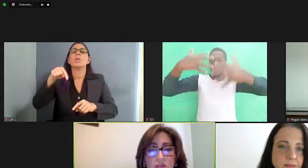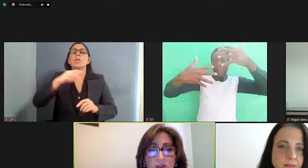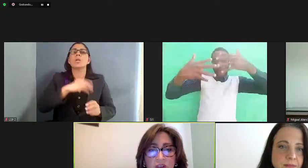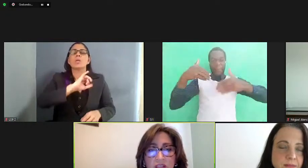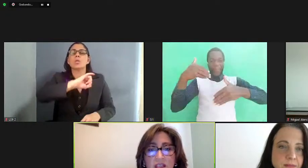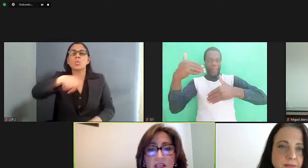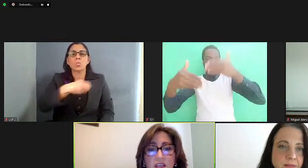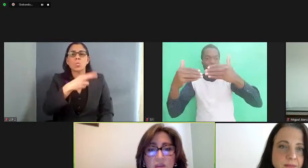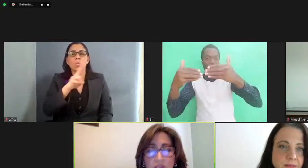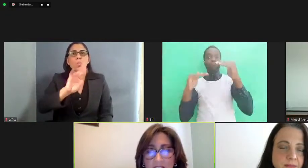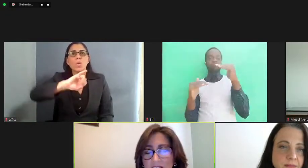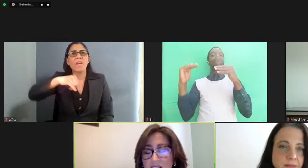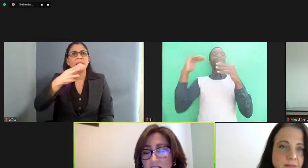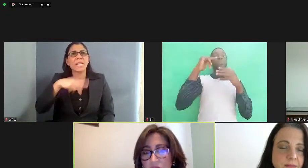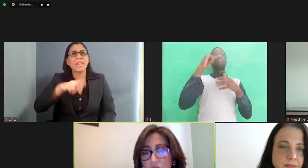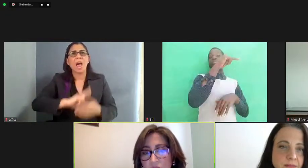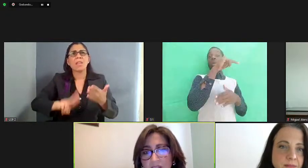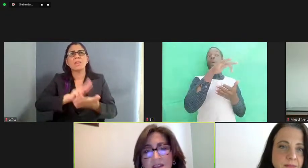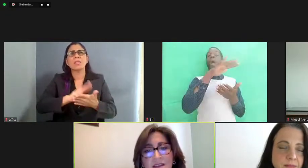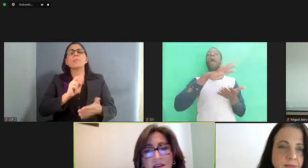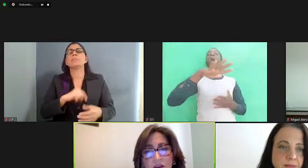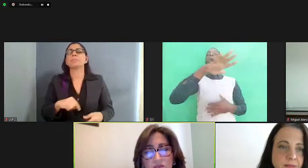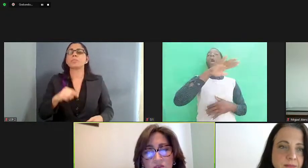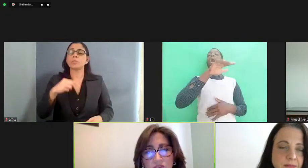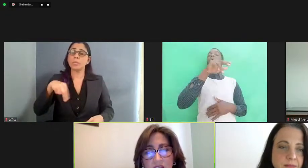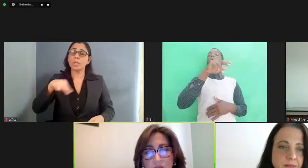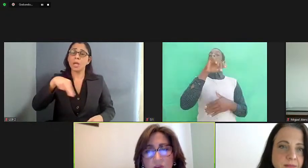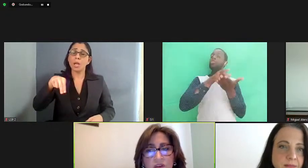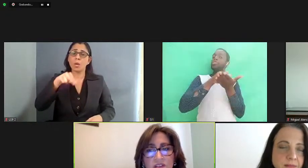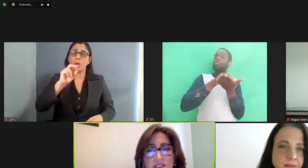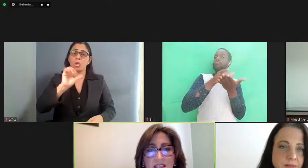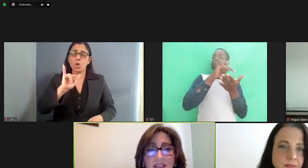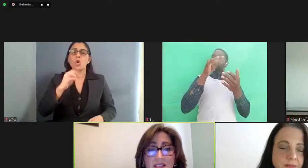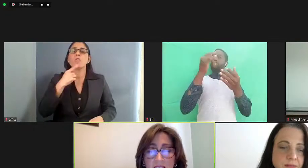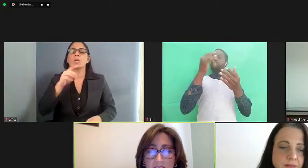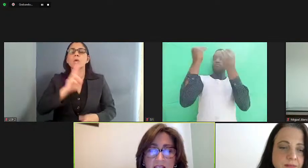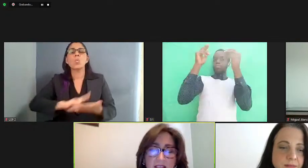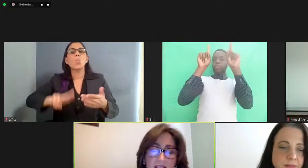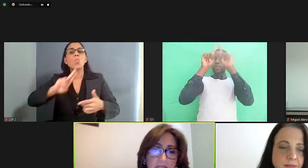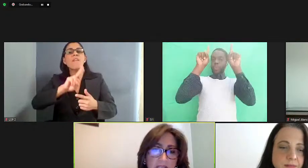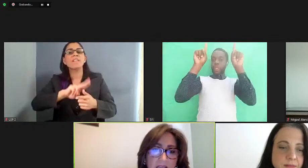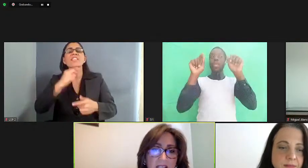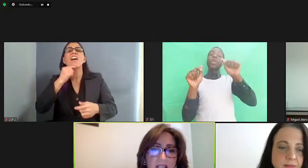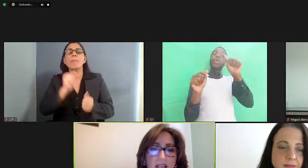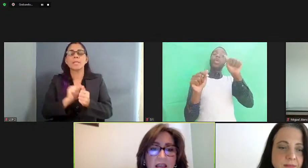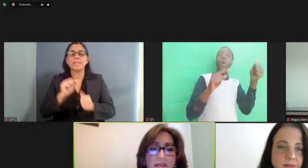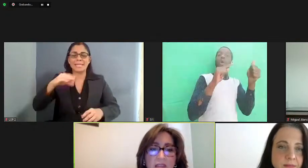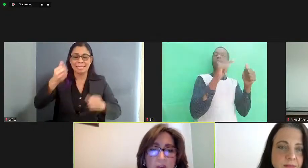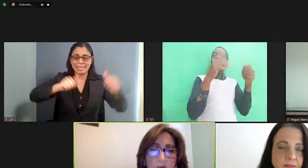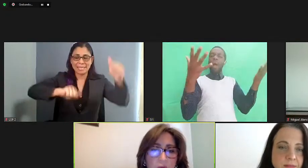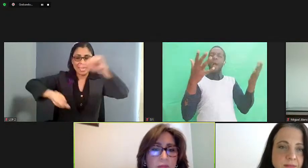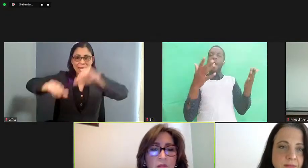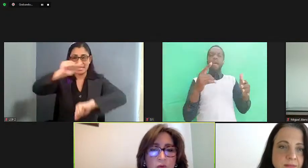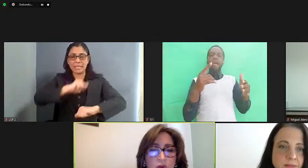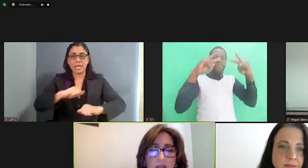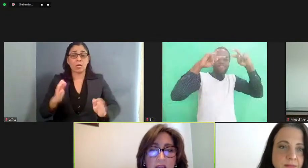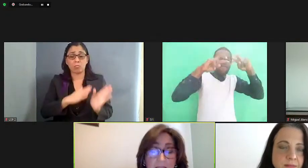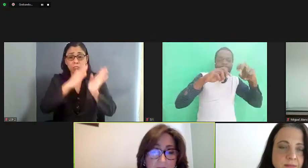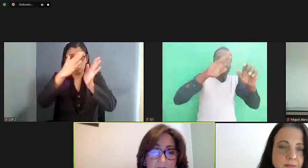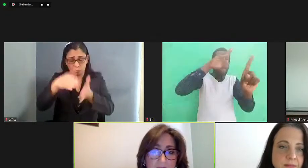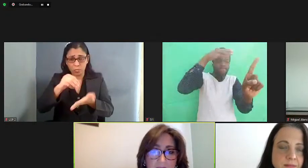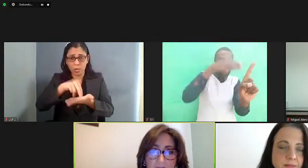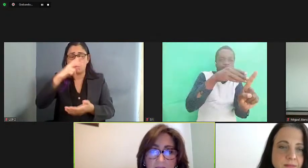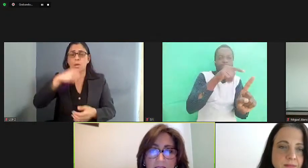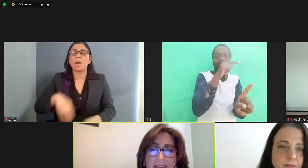college of the city university of new york and a bachelor's on social work by the applied science